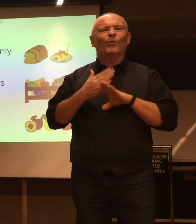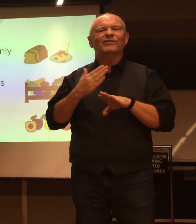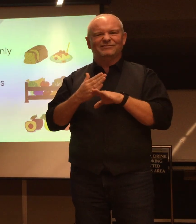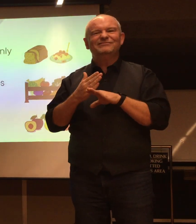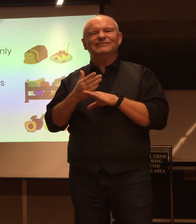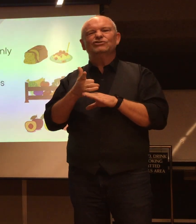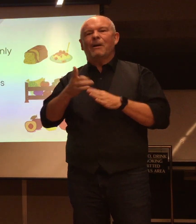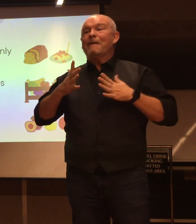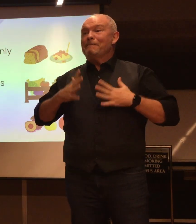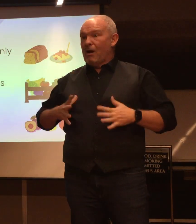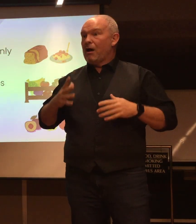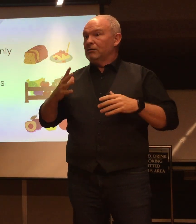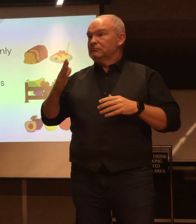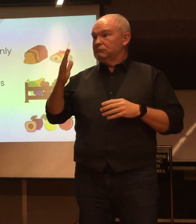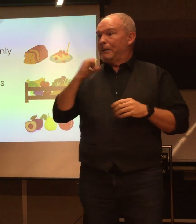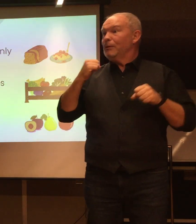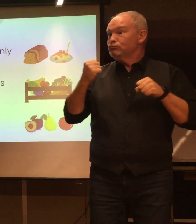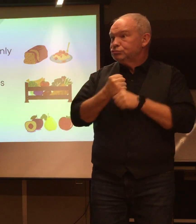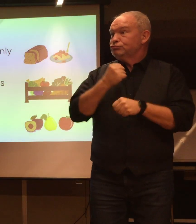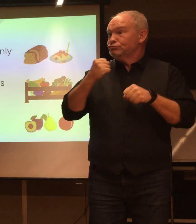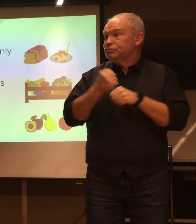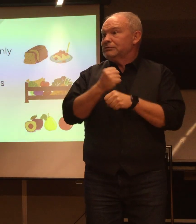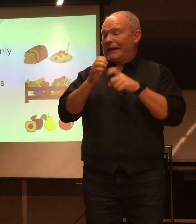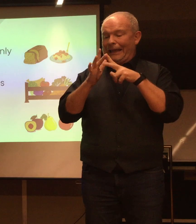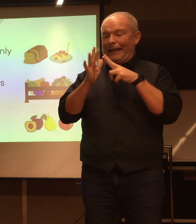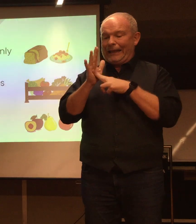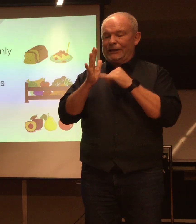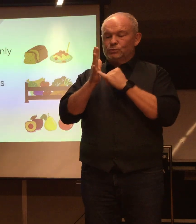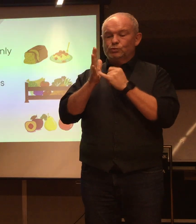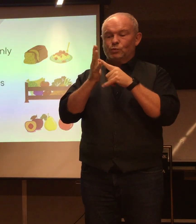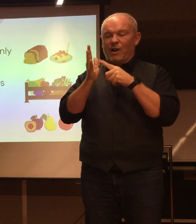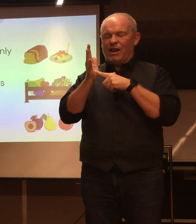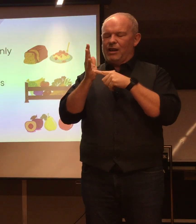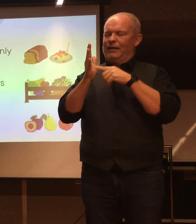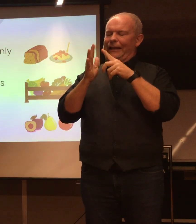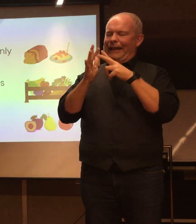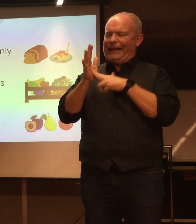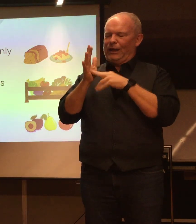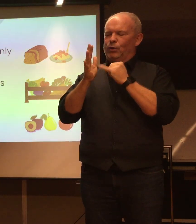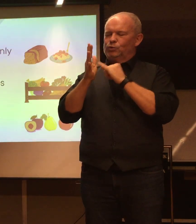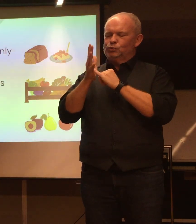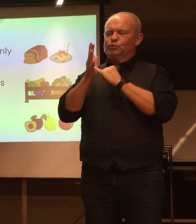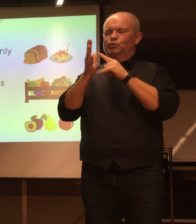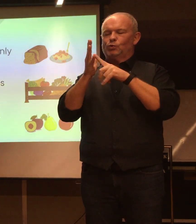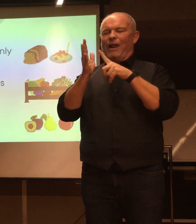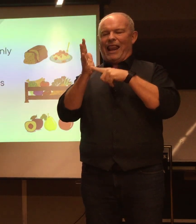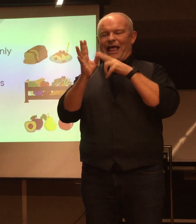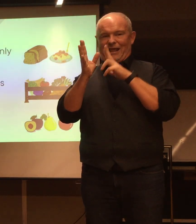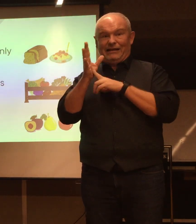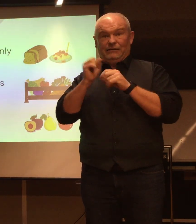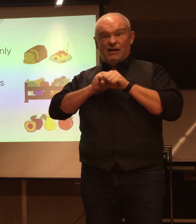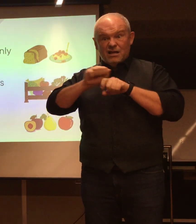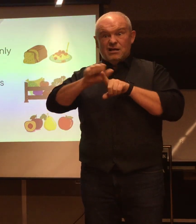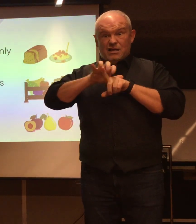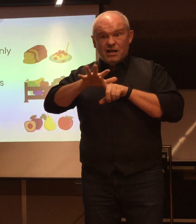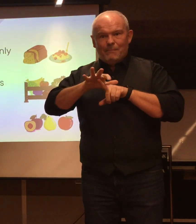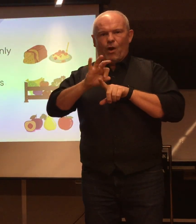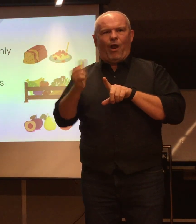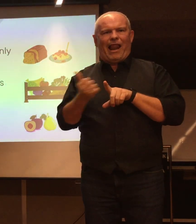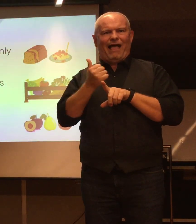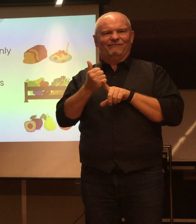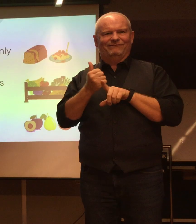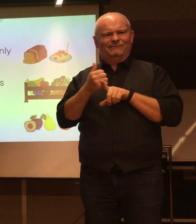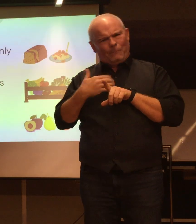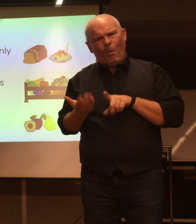So your body may still be producing insulin, but just not enough. So